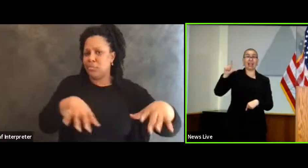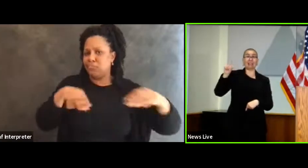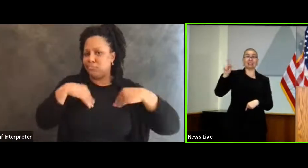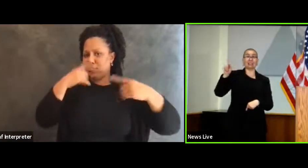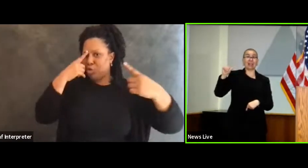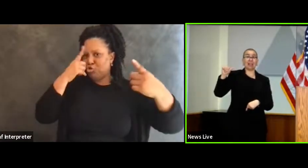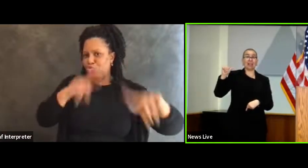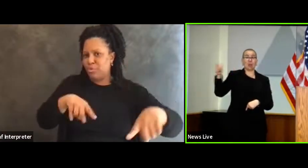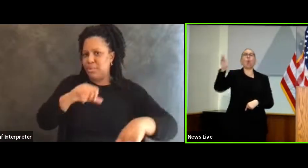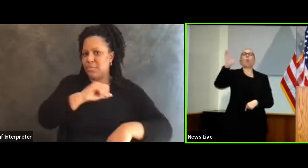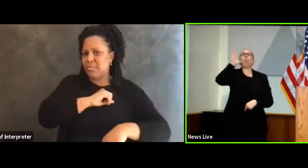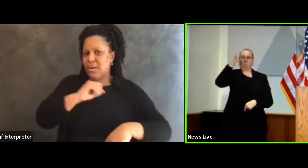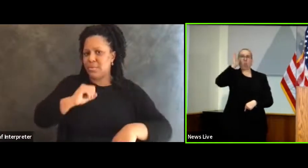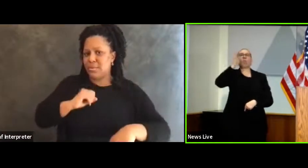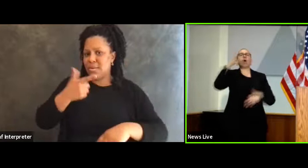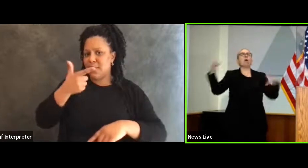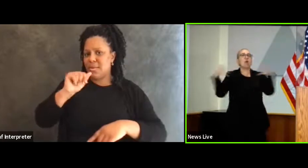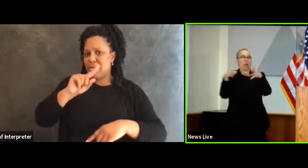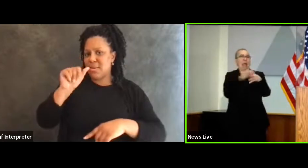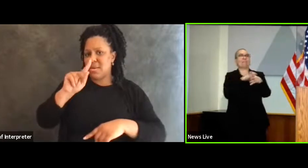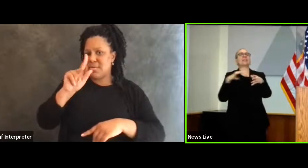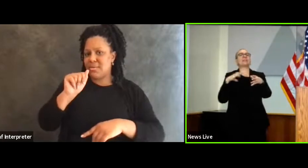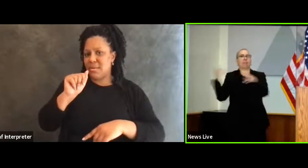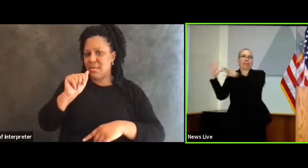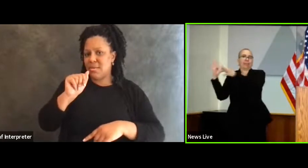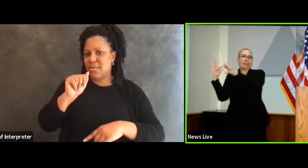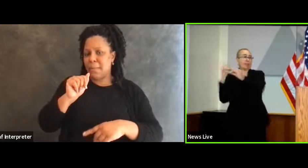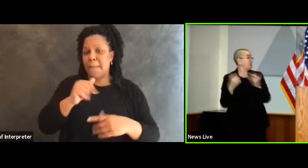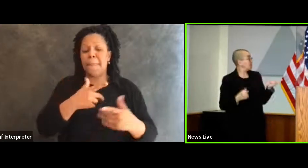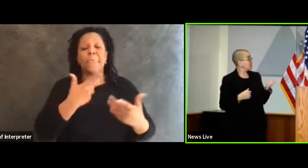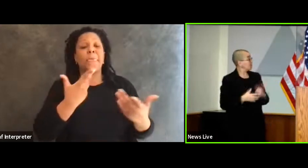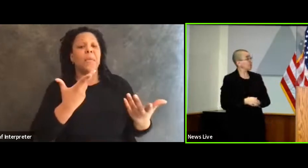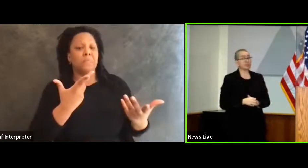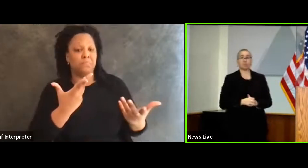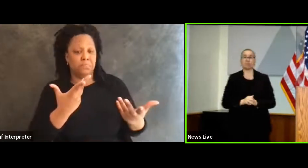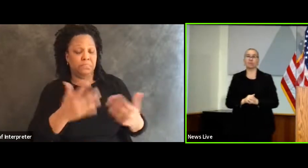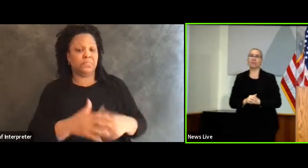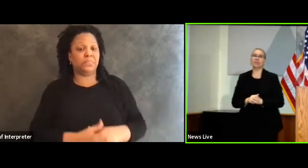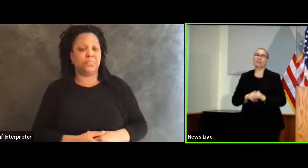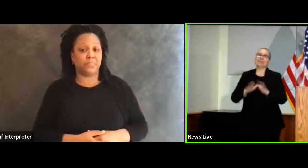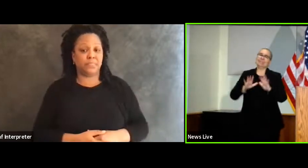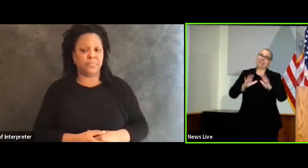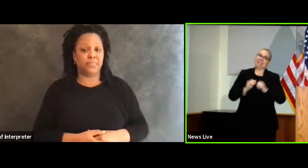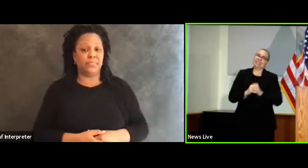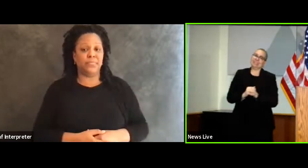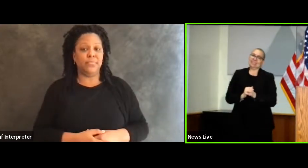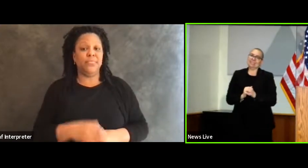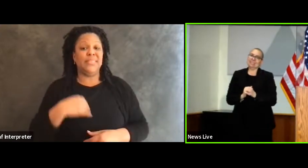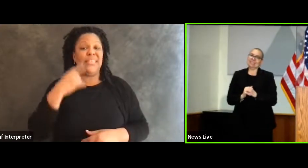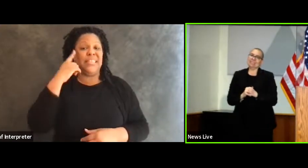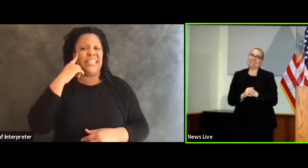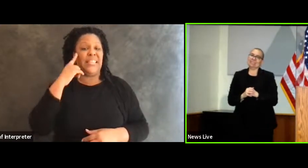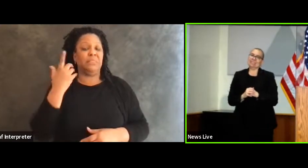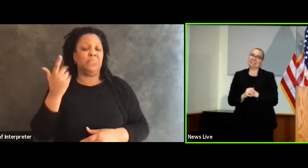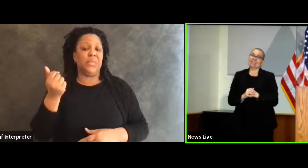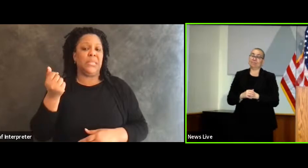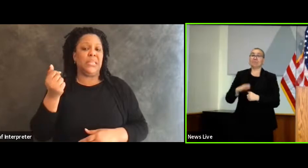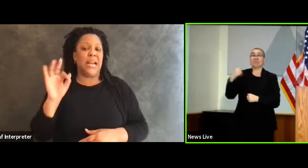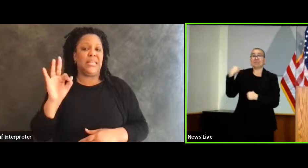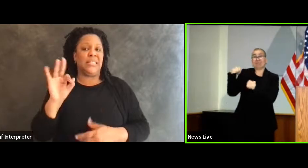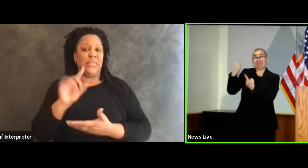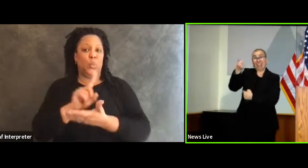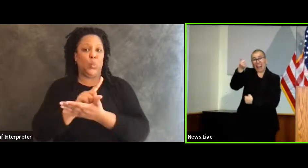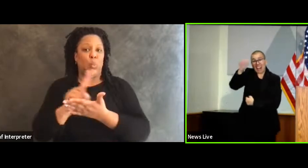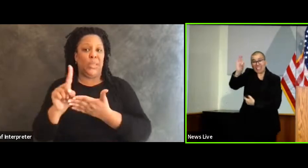Well, I think that we had in the 19-week session during weeks 1 through 17 an opportunity to give